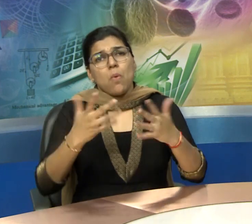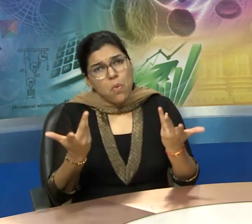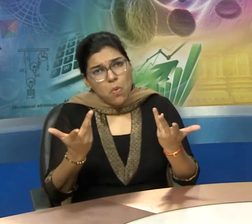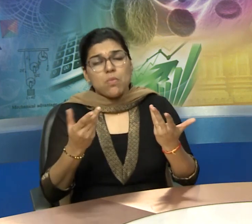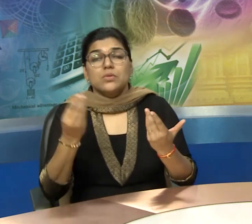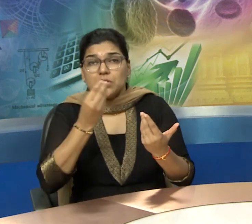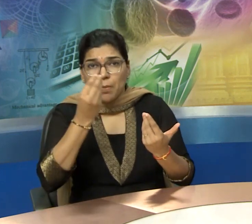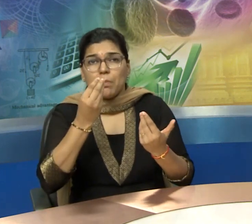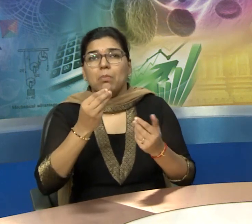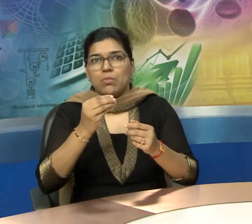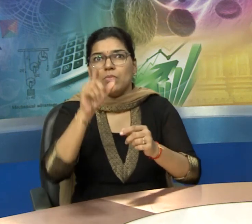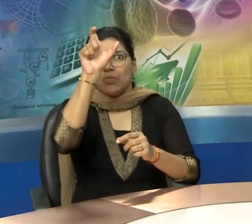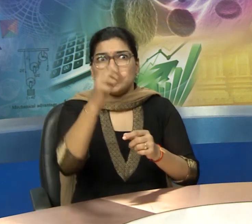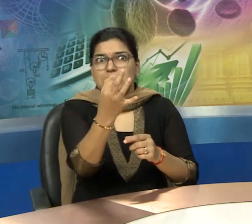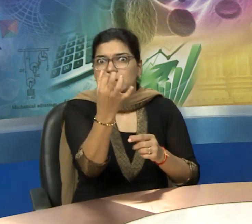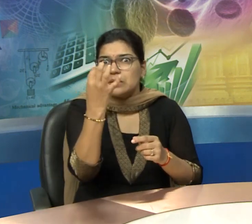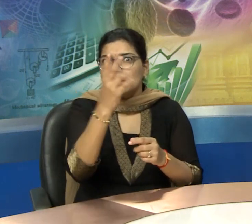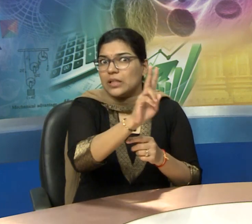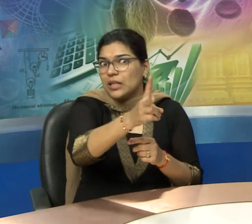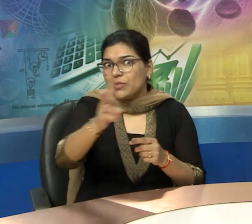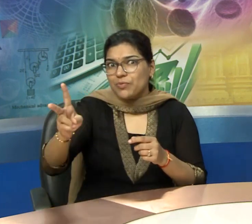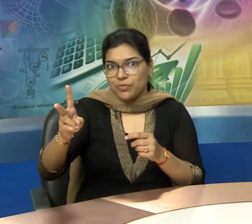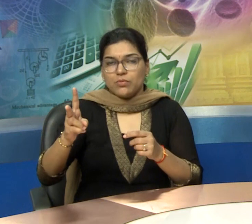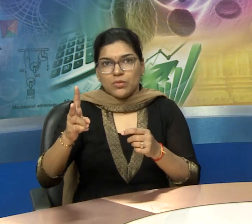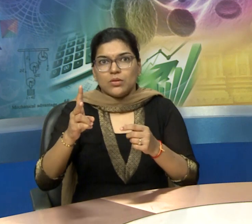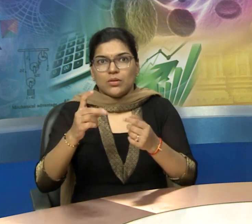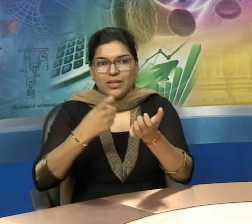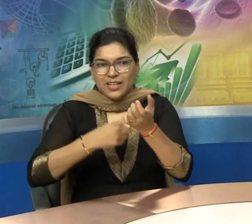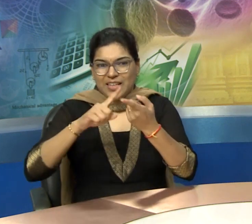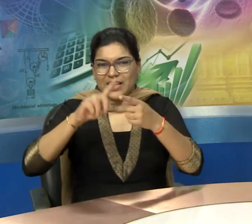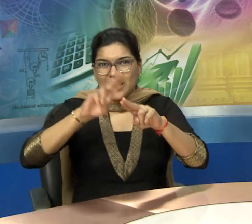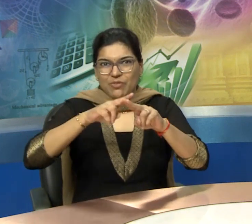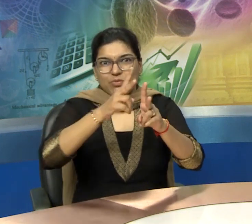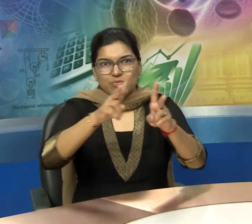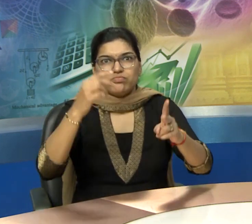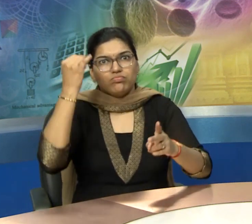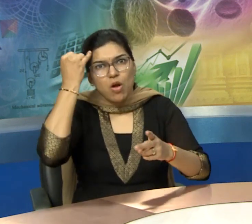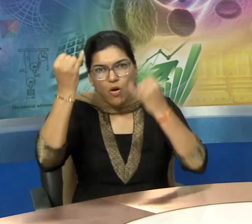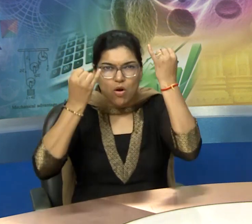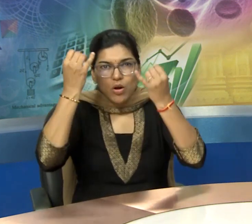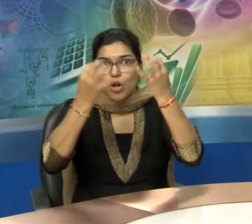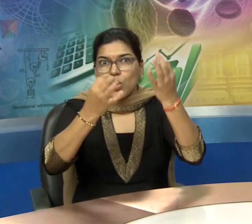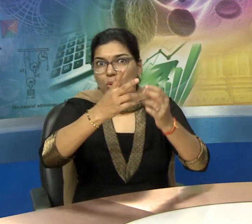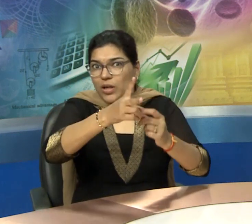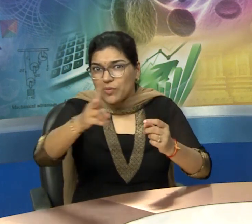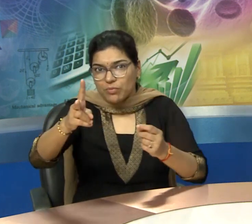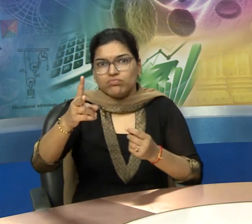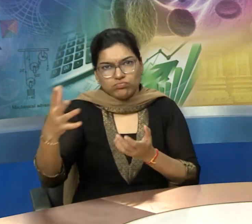Now these points which you can see on the screen are also the functions of library under